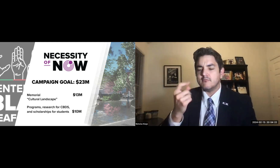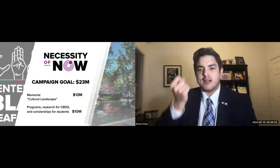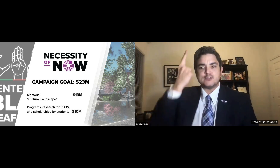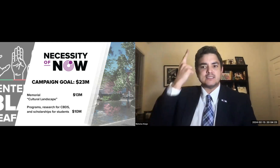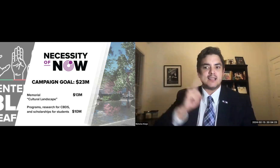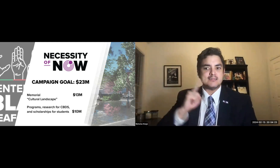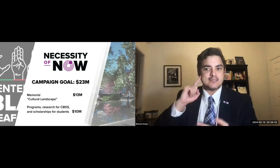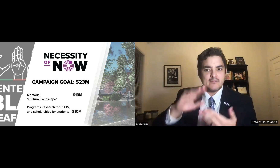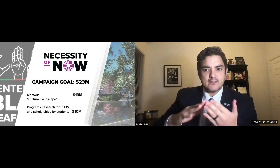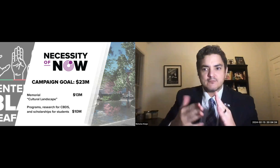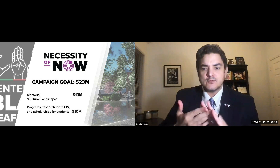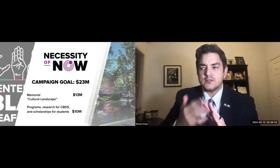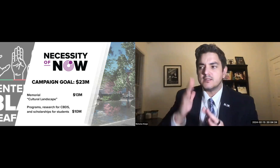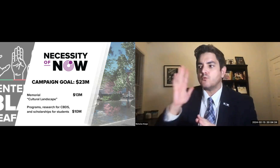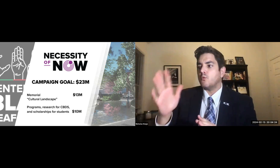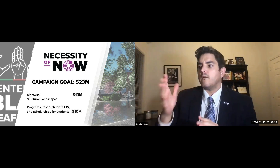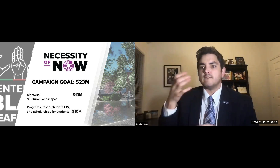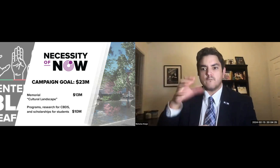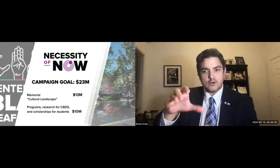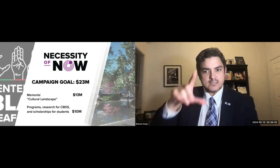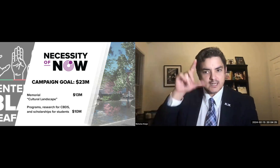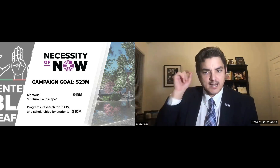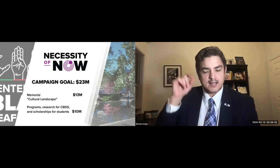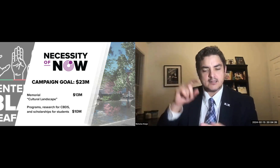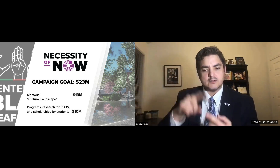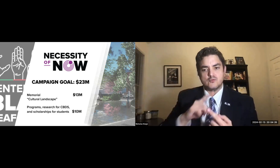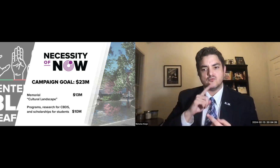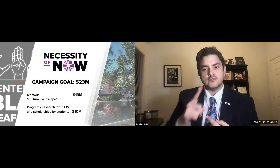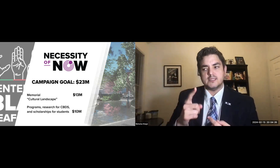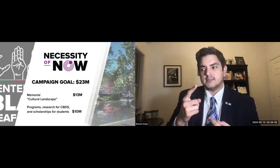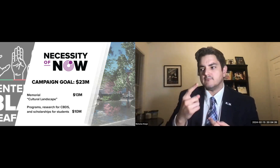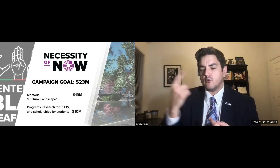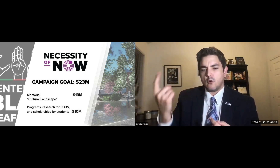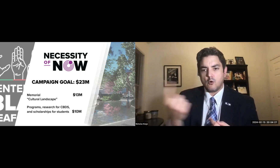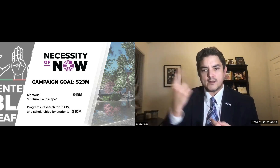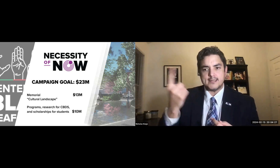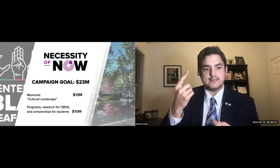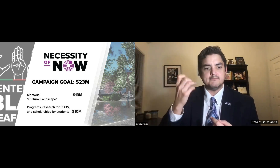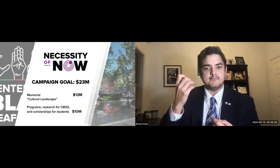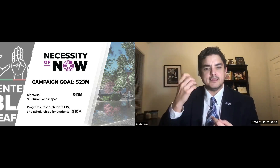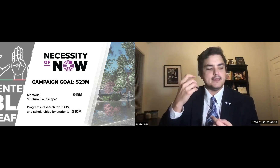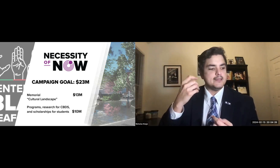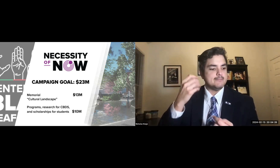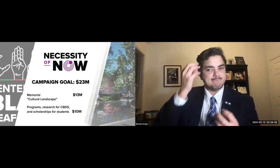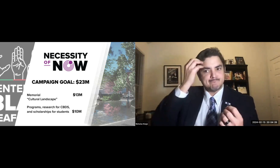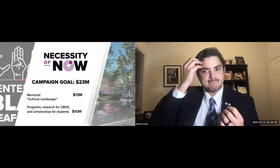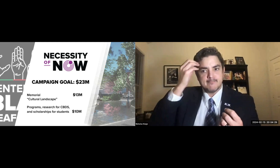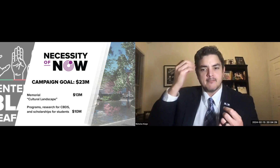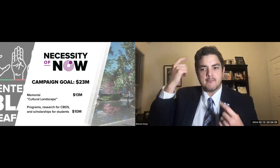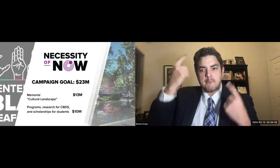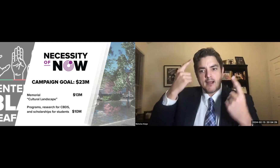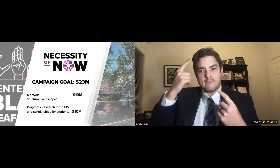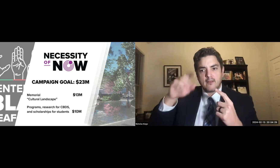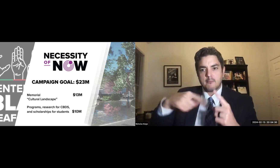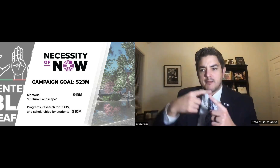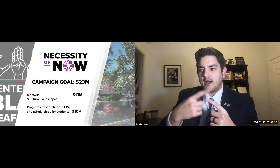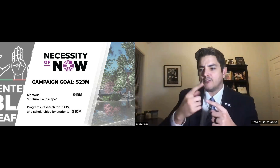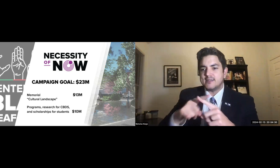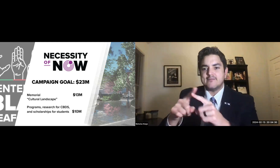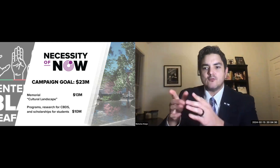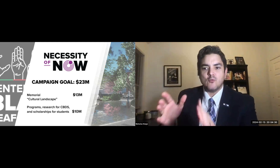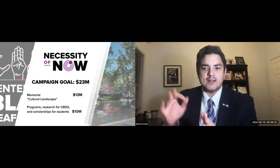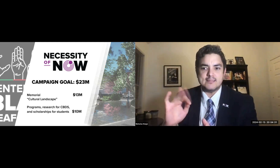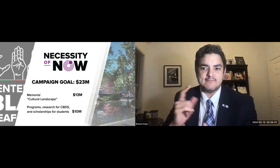huge impact on Gallaudet, a huge impact on how people understand the deaf community, and it will force Gallaudet to always be